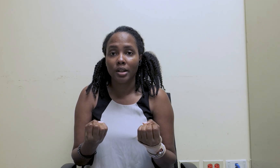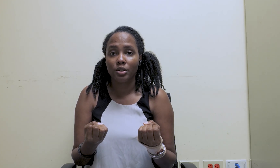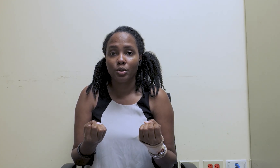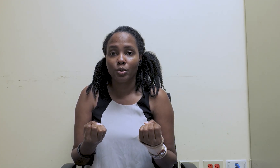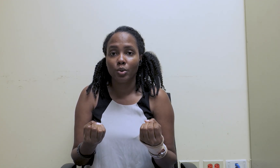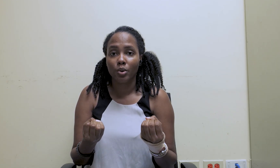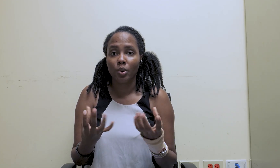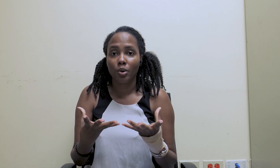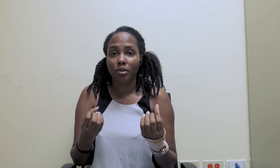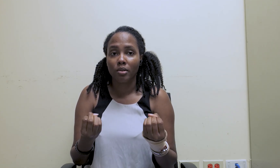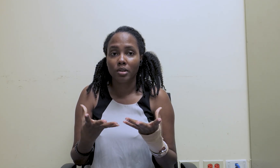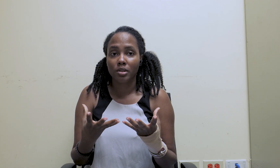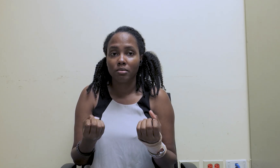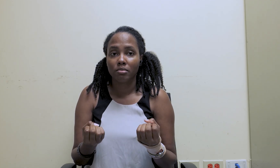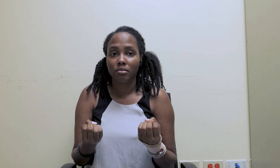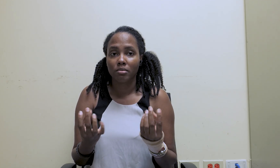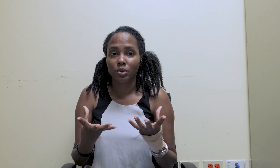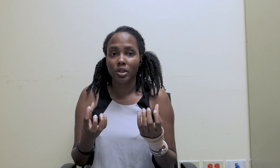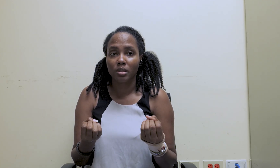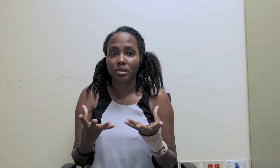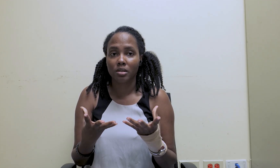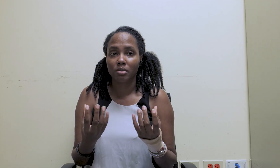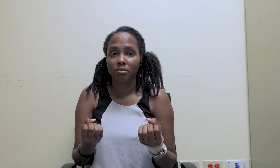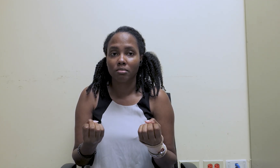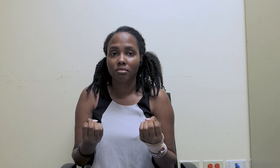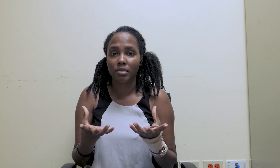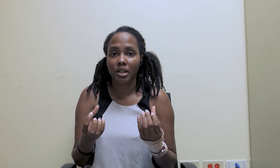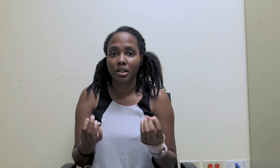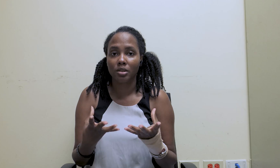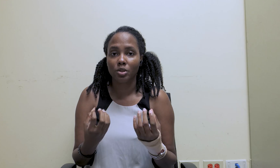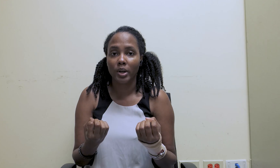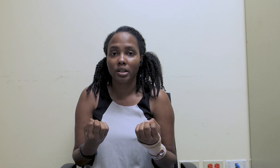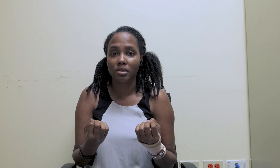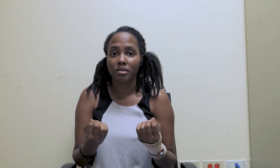and you do this. Many, twice.